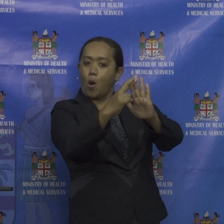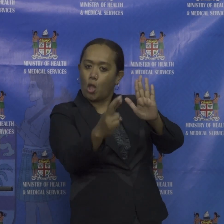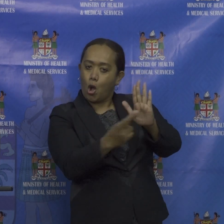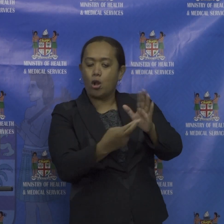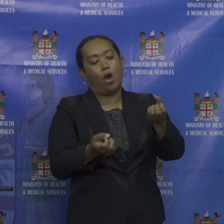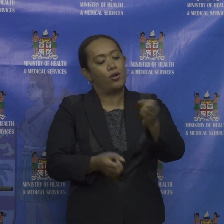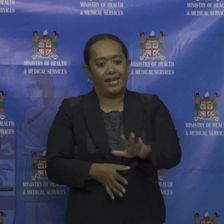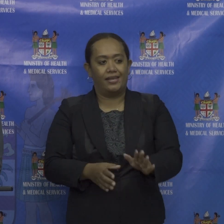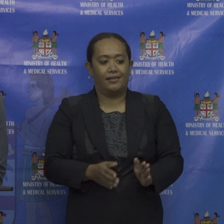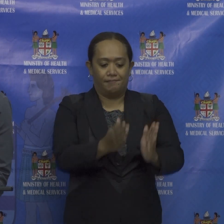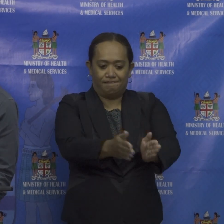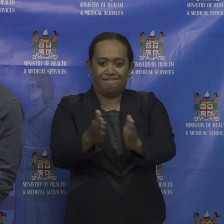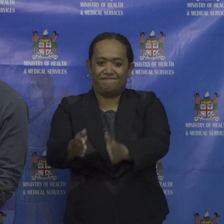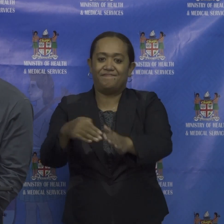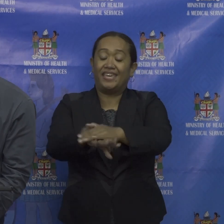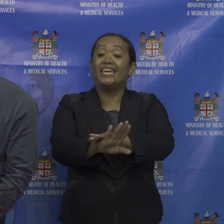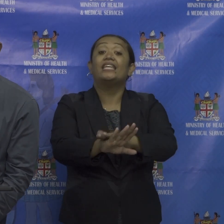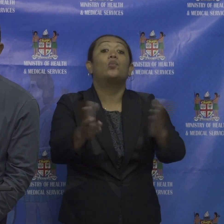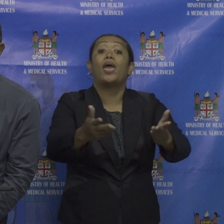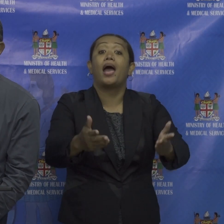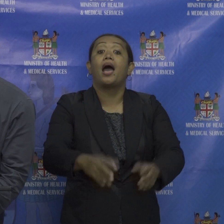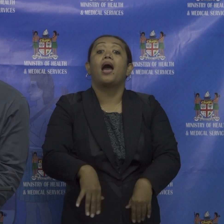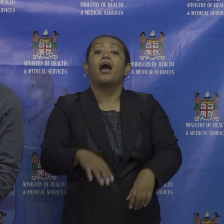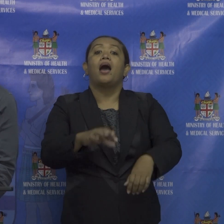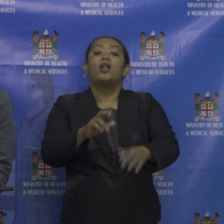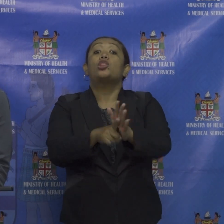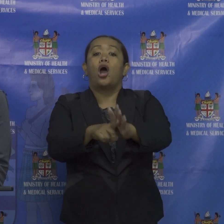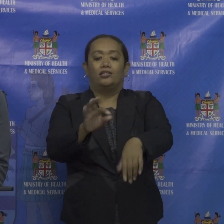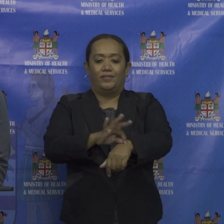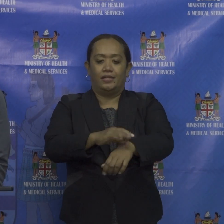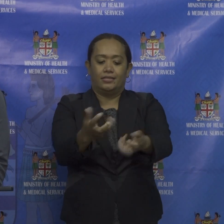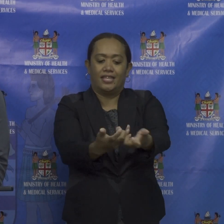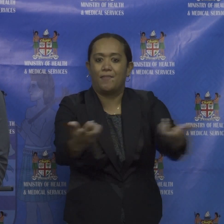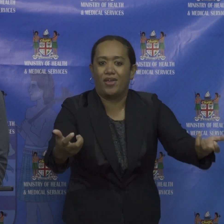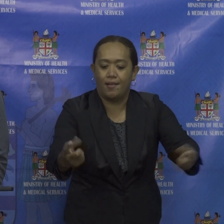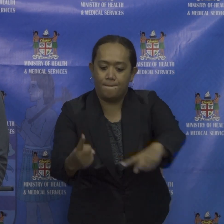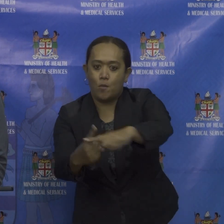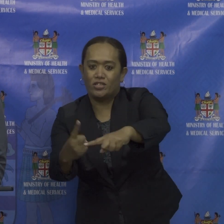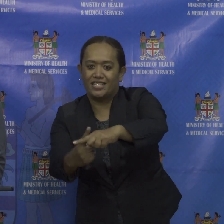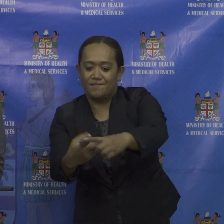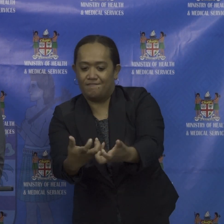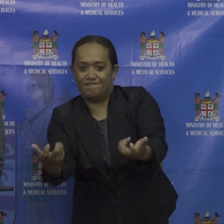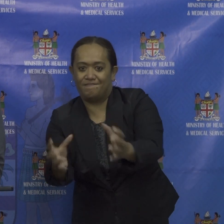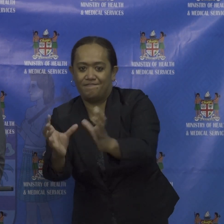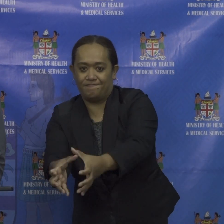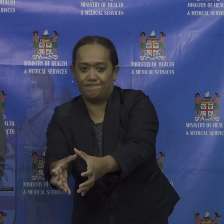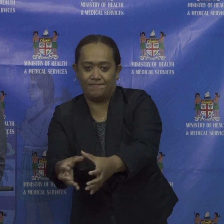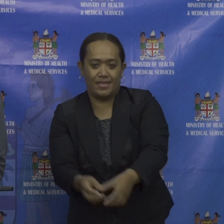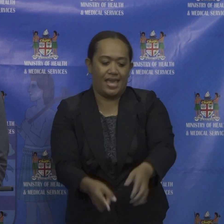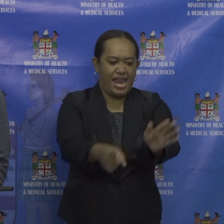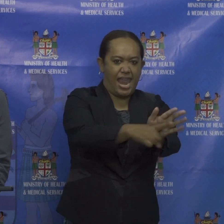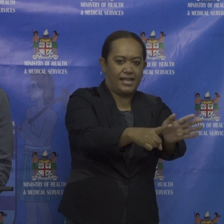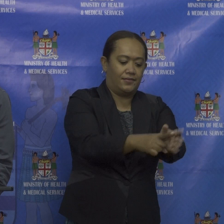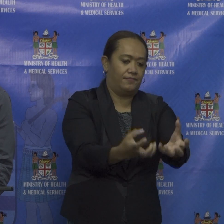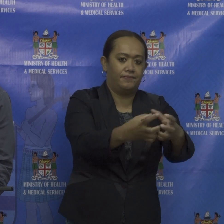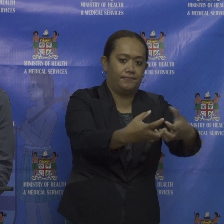Lautoka to sequestrate or to separate the positives from the negatives. Apart from that, there is a